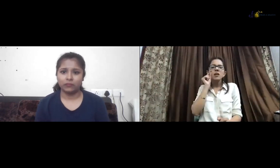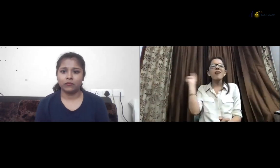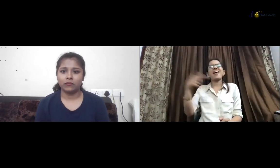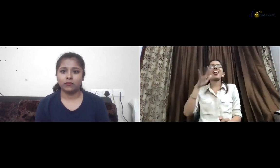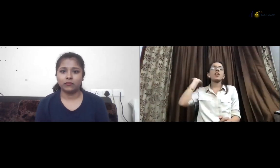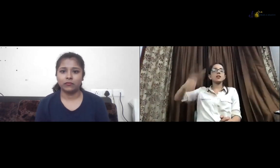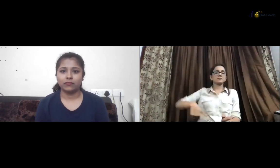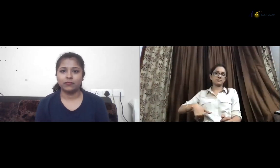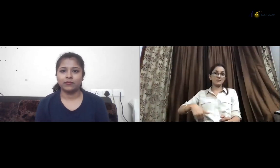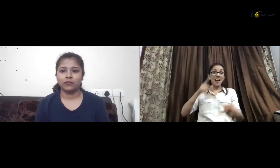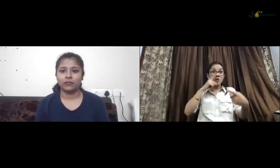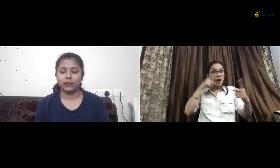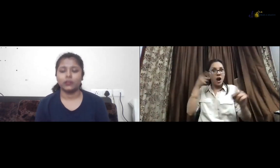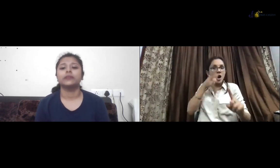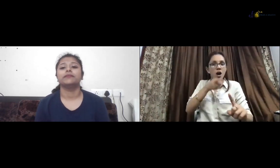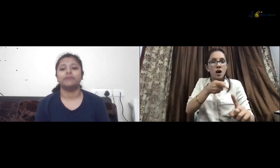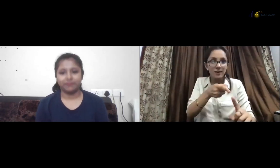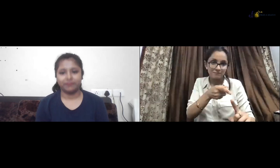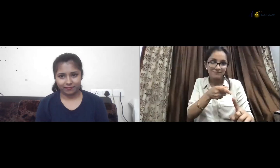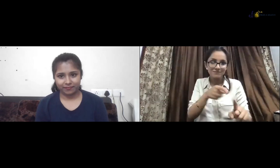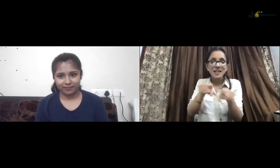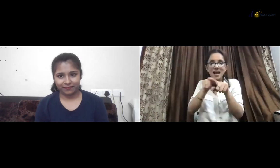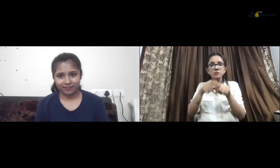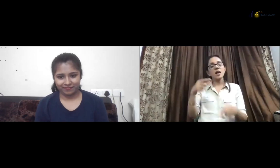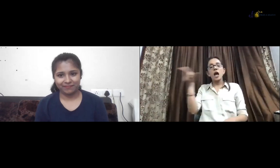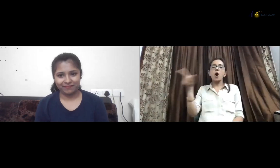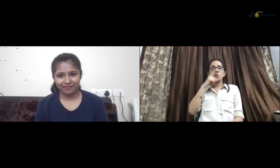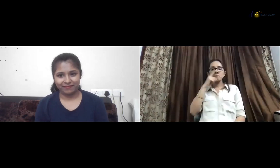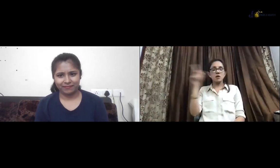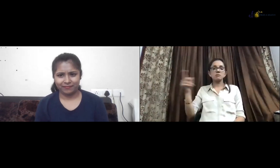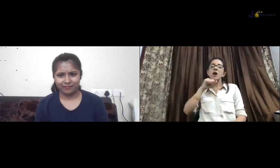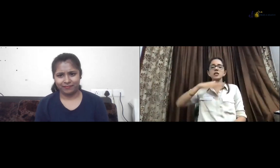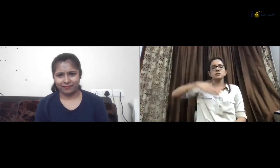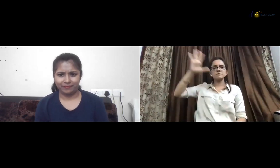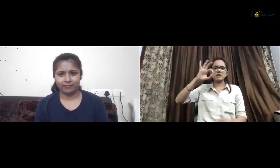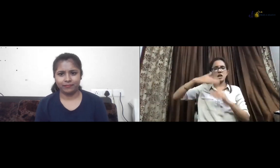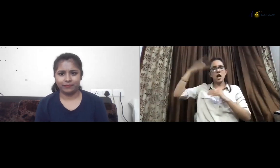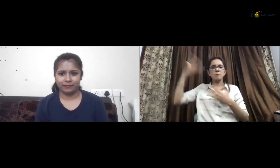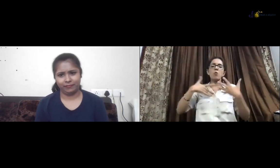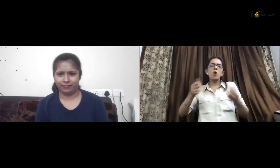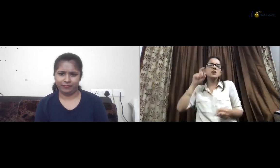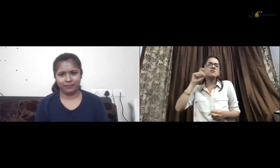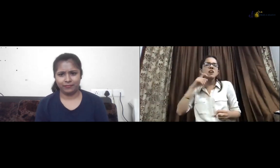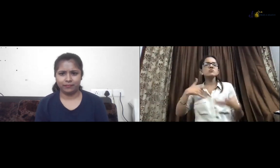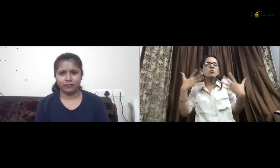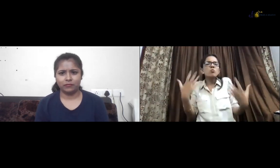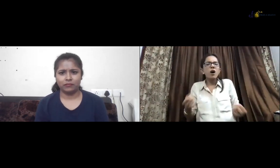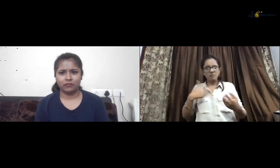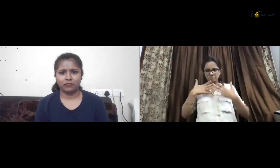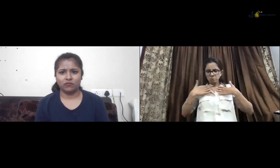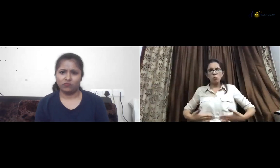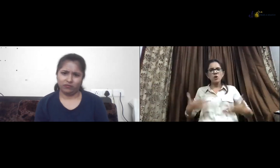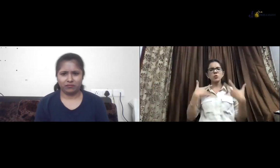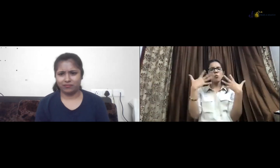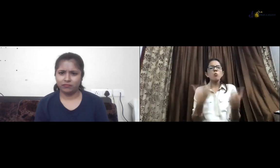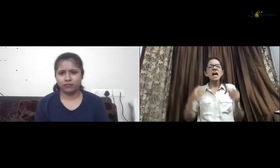we exchange male, so if we are focusing on female only. So if a female is an older